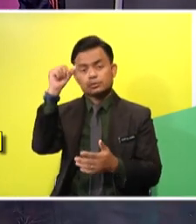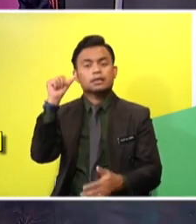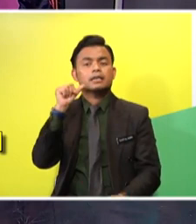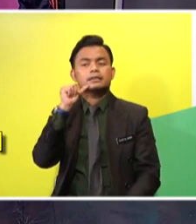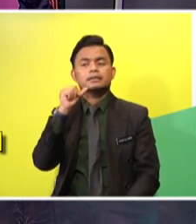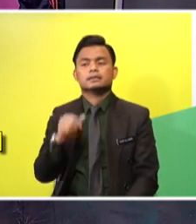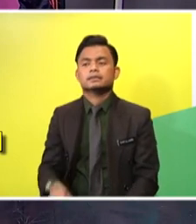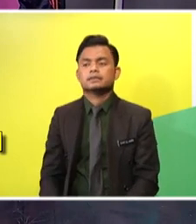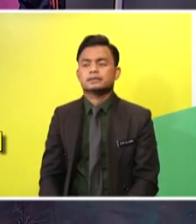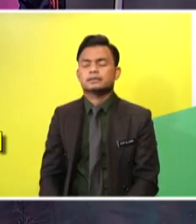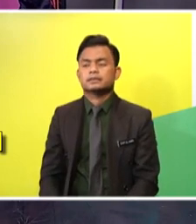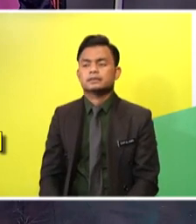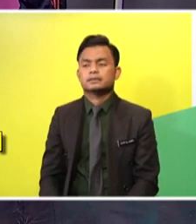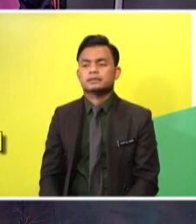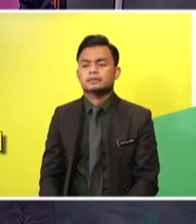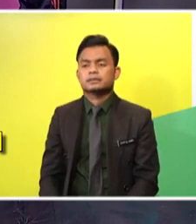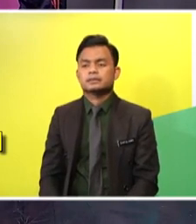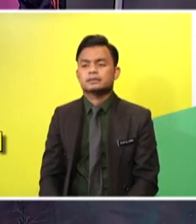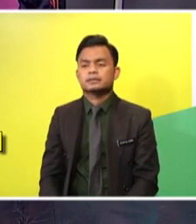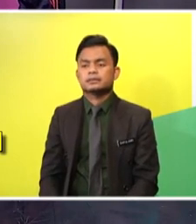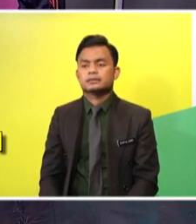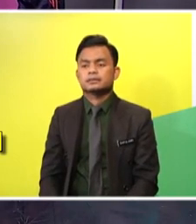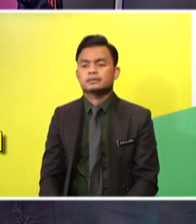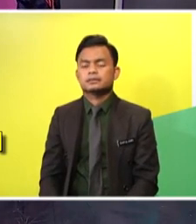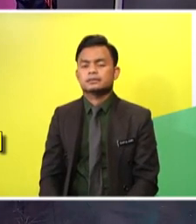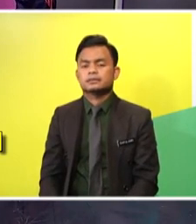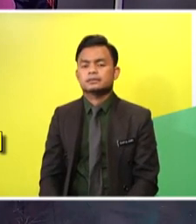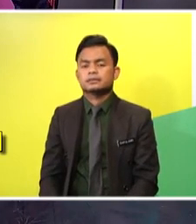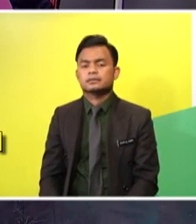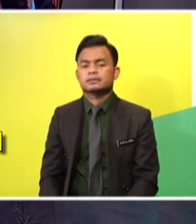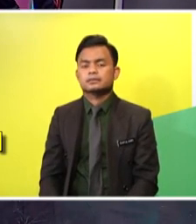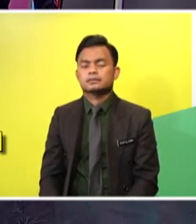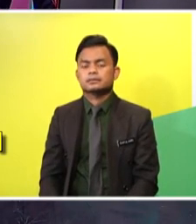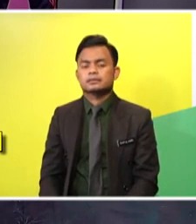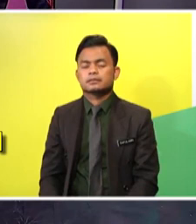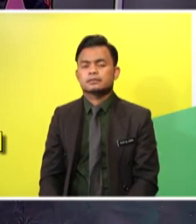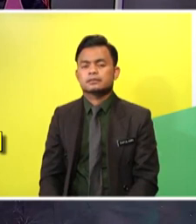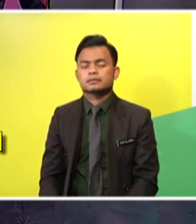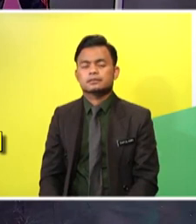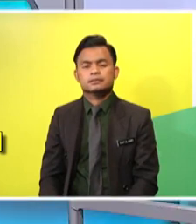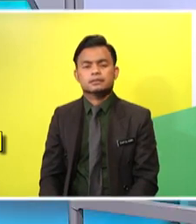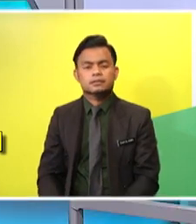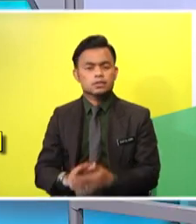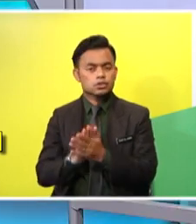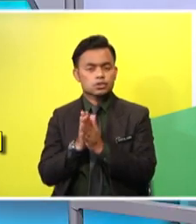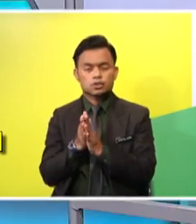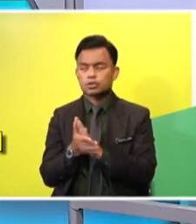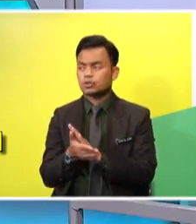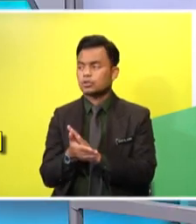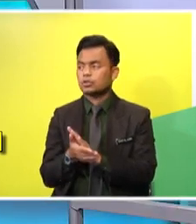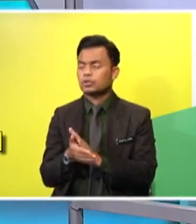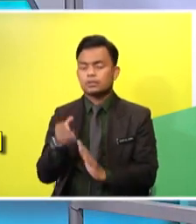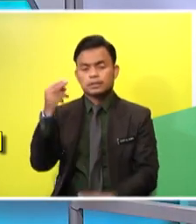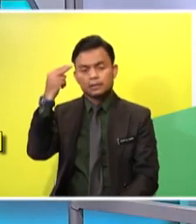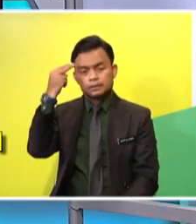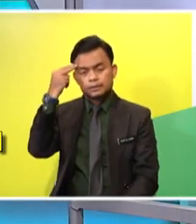Anis has 4 stars. Okay. Ping Ping also has 6 stars. So, Hanif, I need to bring